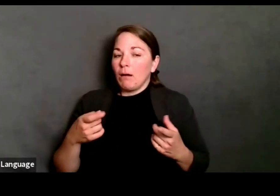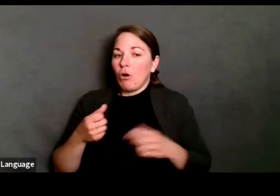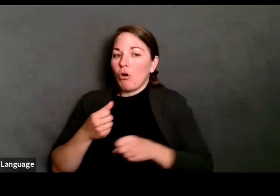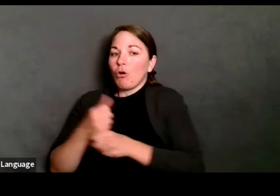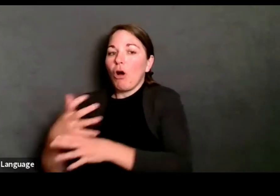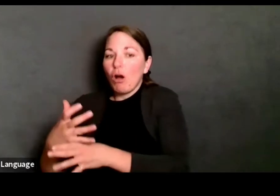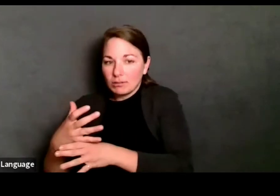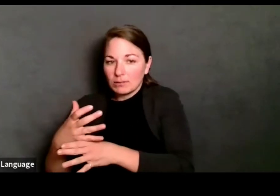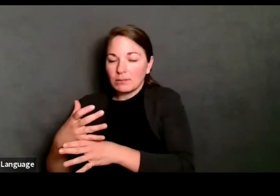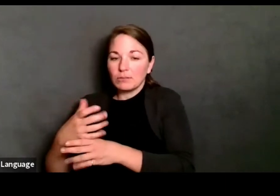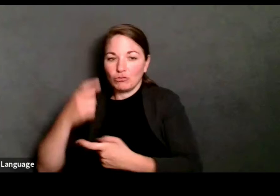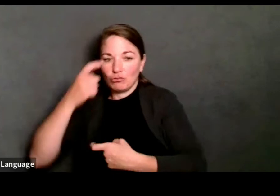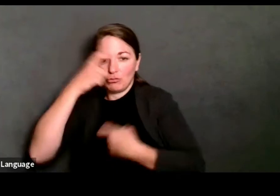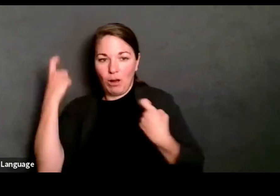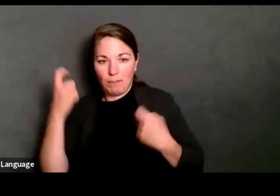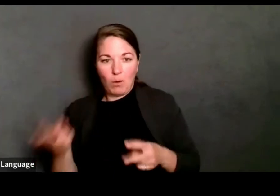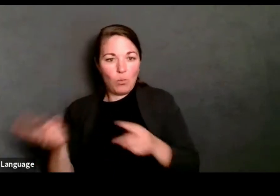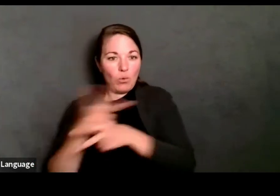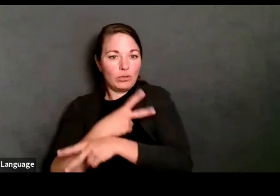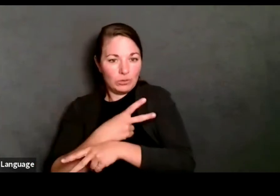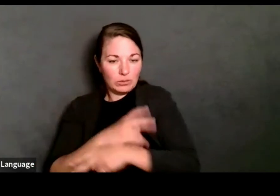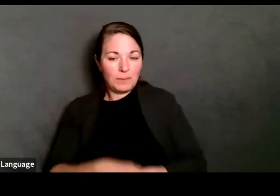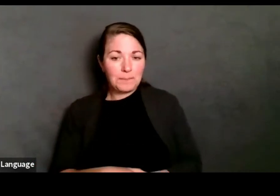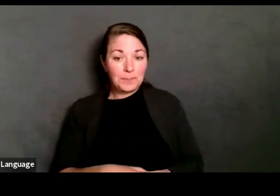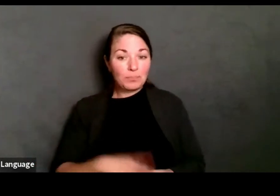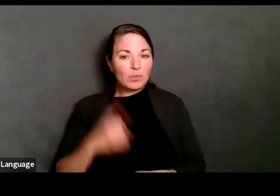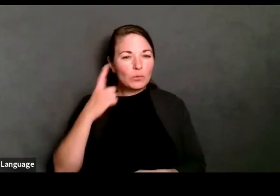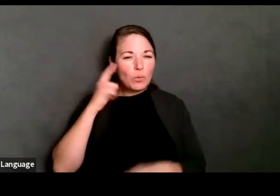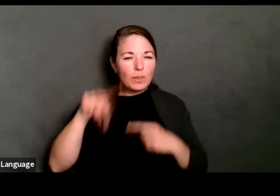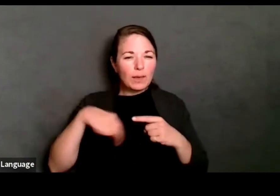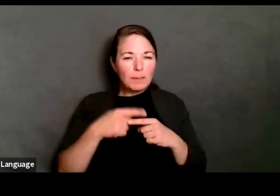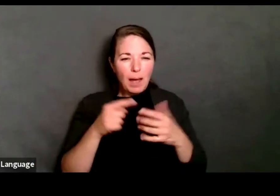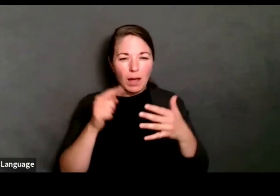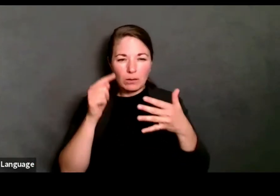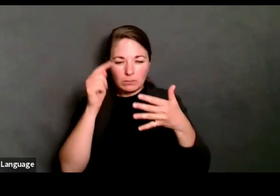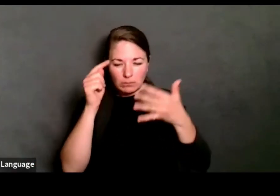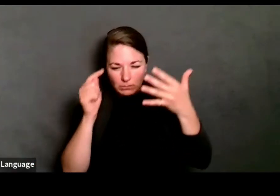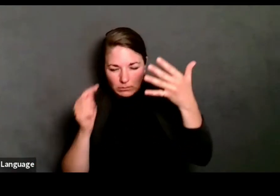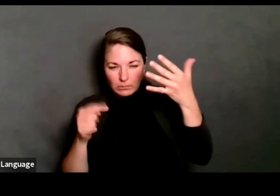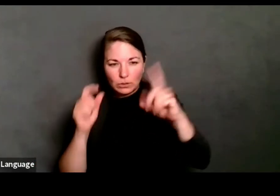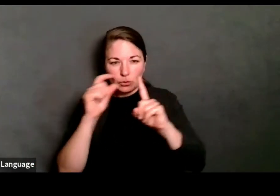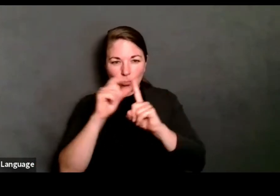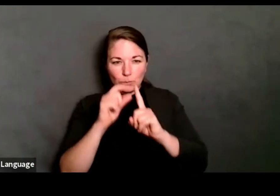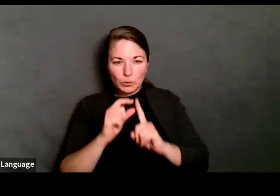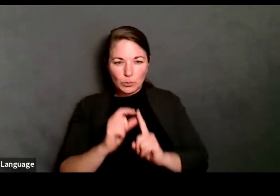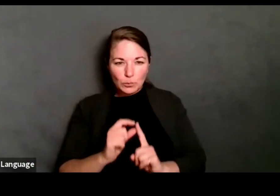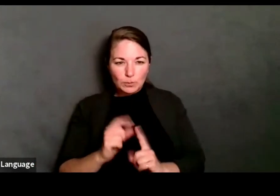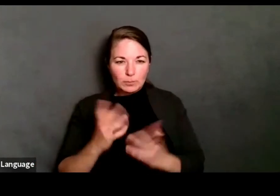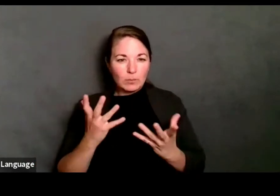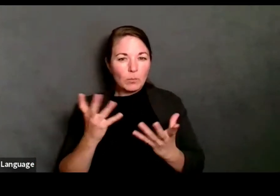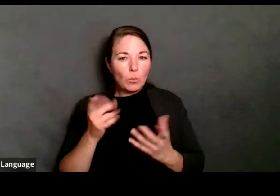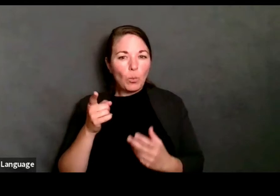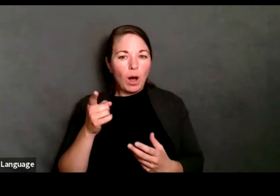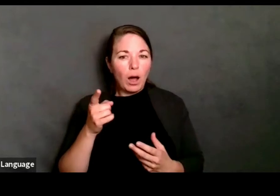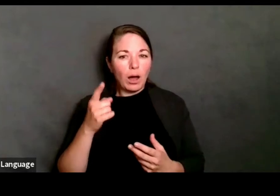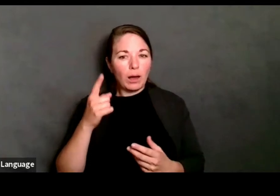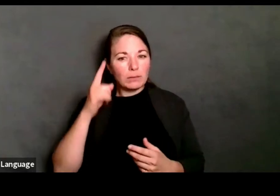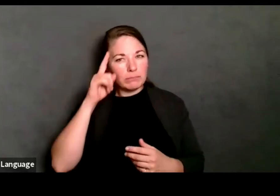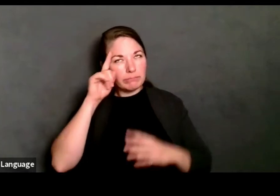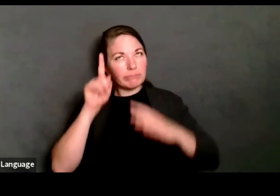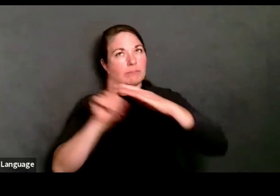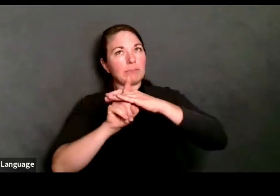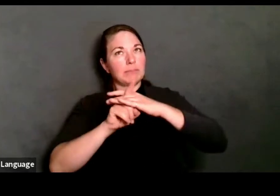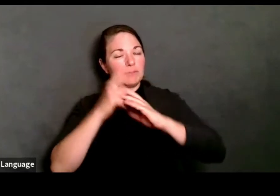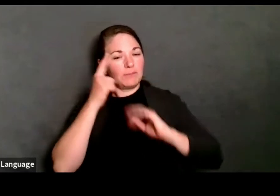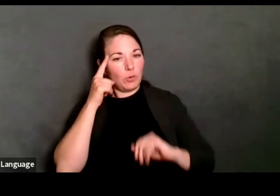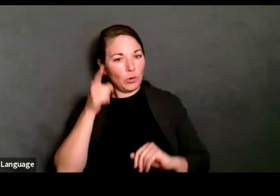as we run through them, think about, what do they imply for you? What are the connotations? When you hear these terms, what associations come up